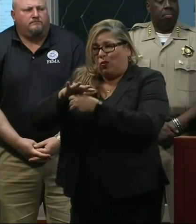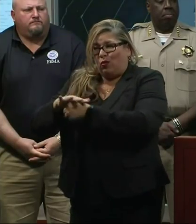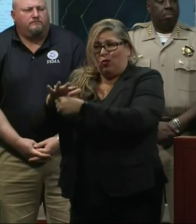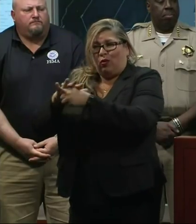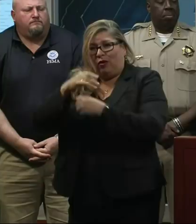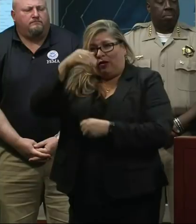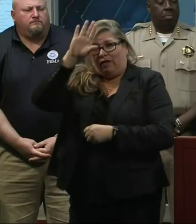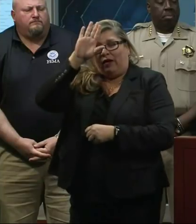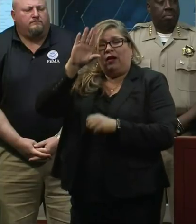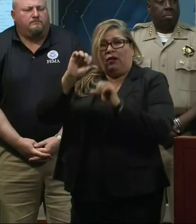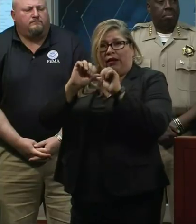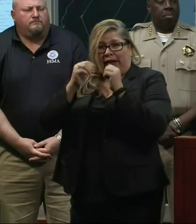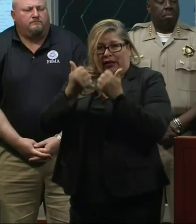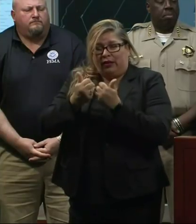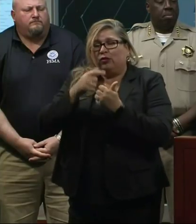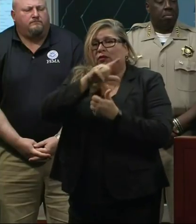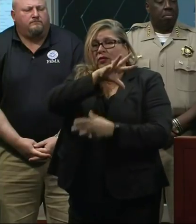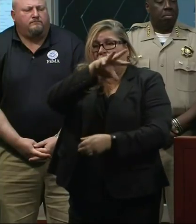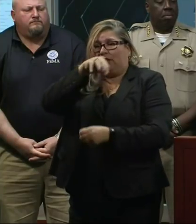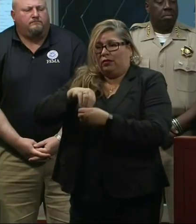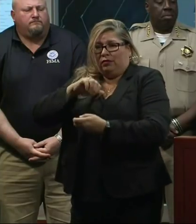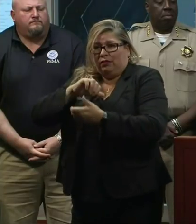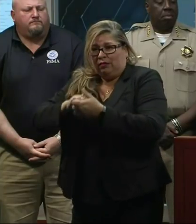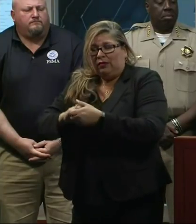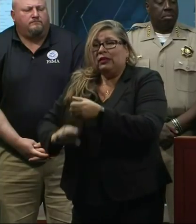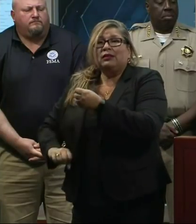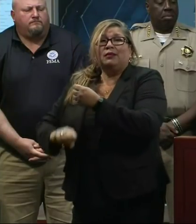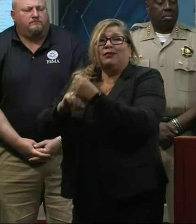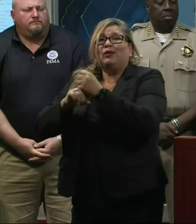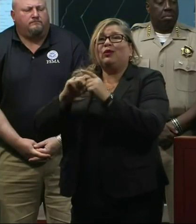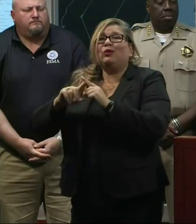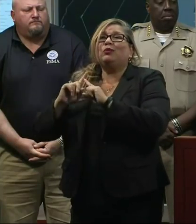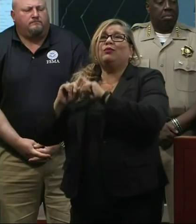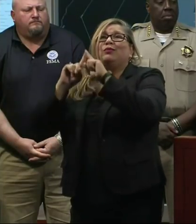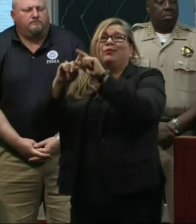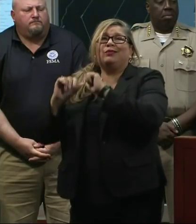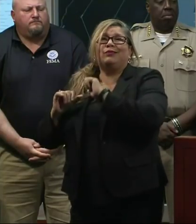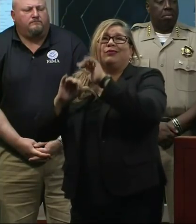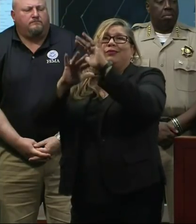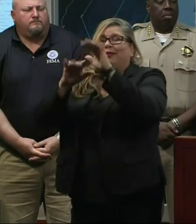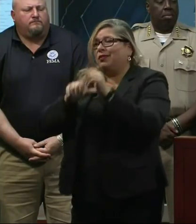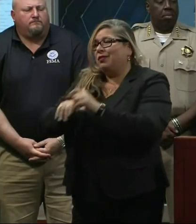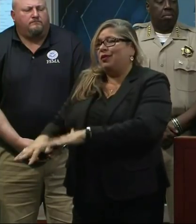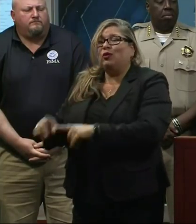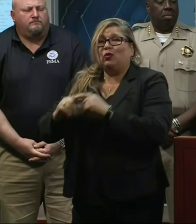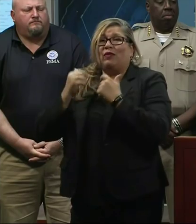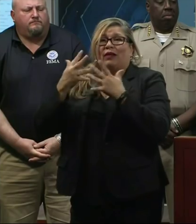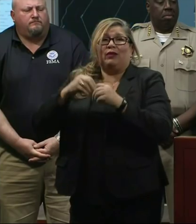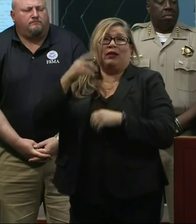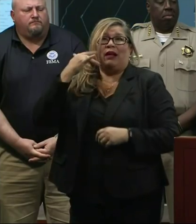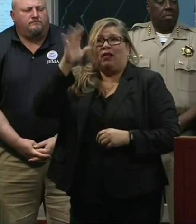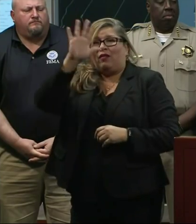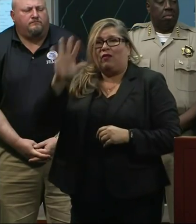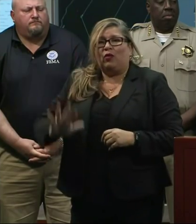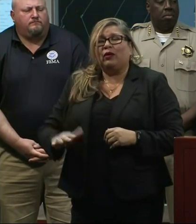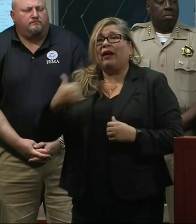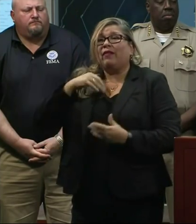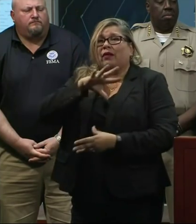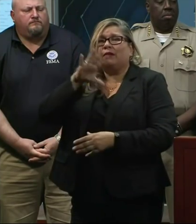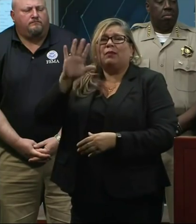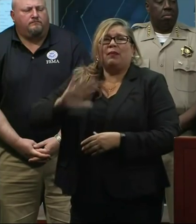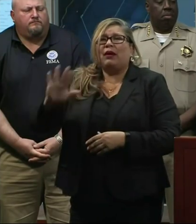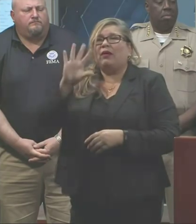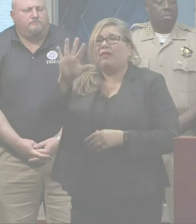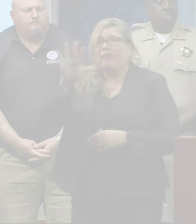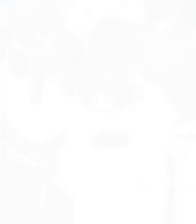fire agencies that participate in the mutual aid system that are responding to these fires throughout California. That's nearly 500 mutual